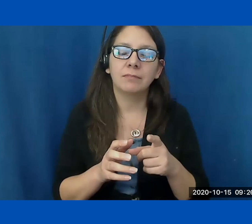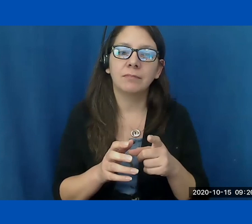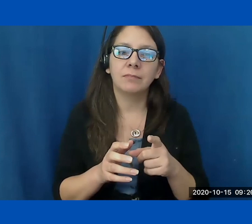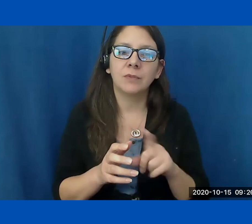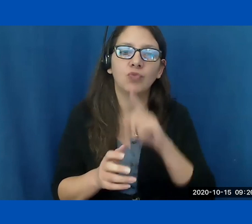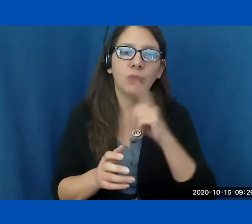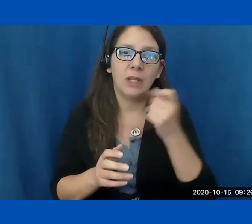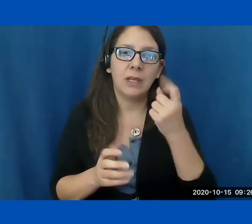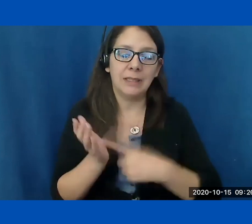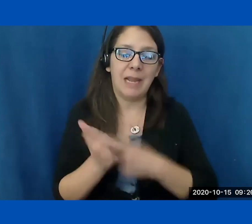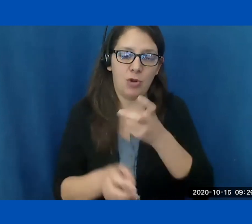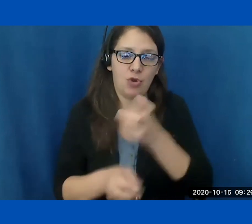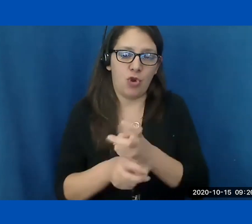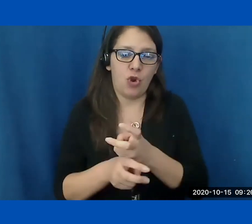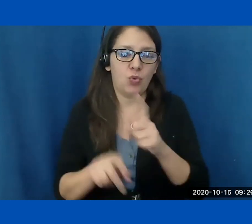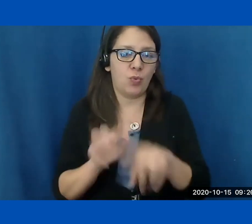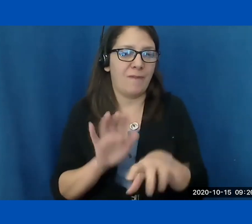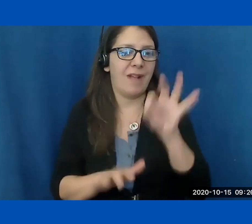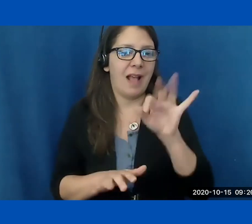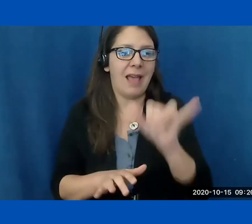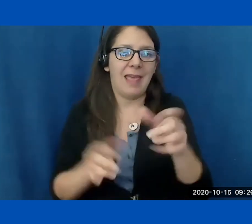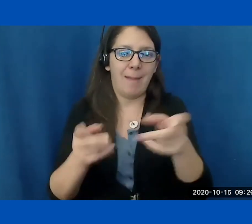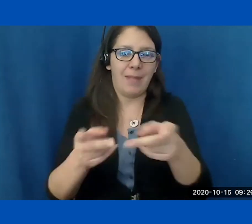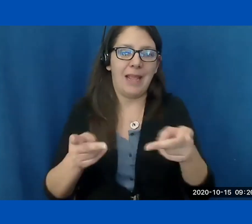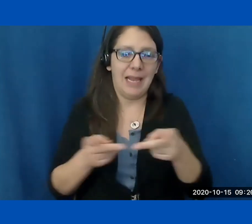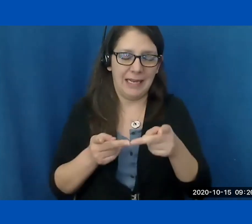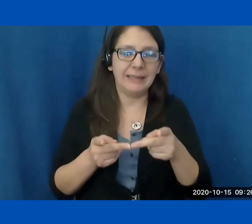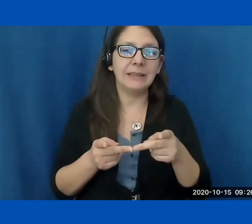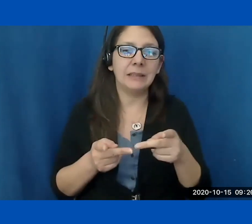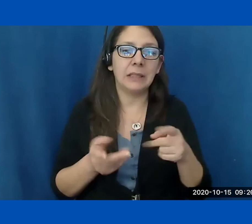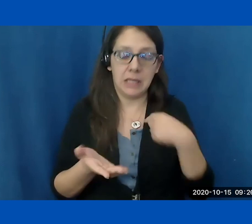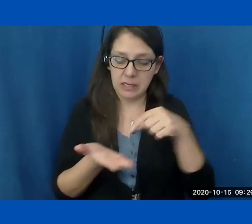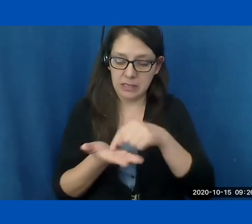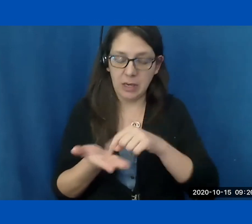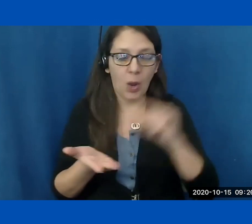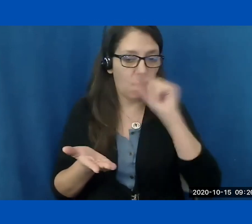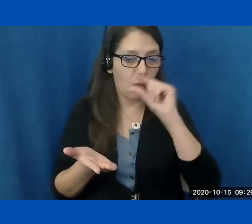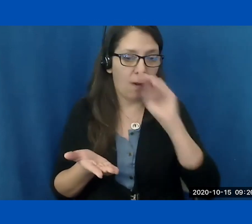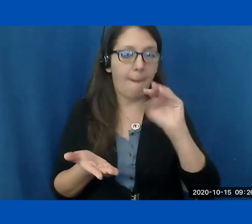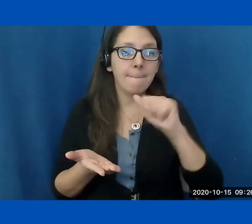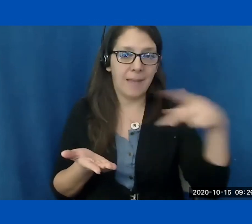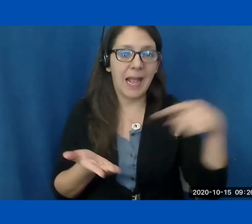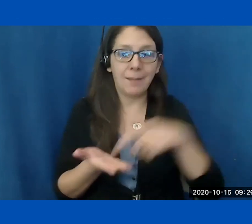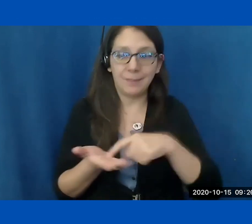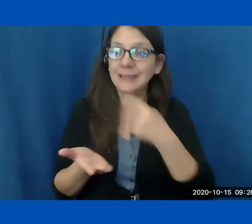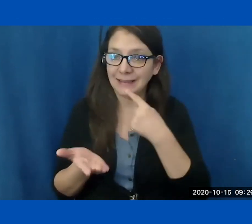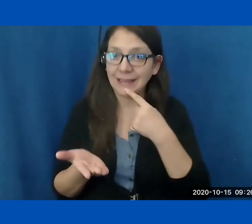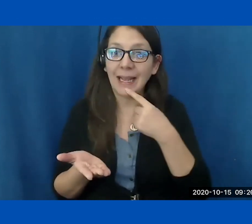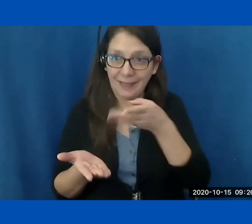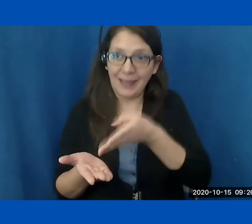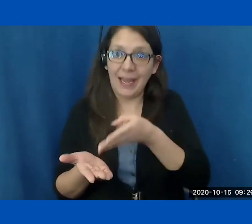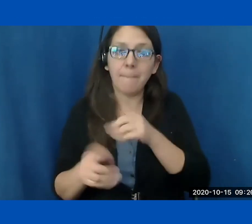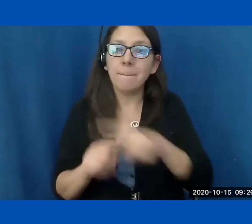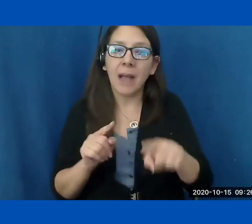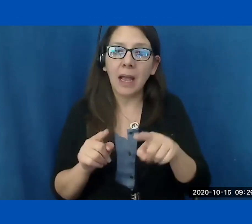find the place sometimes because you could Google map it and it would tell you that it's there, but then it could be behind a building